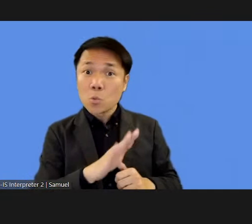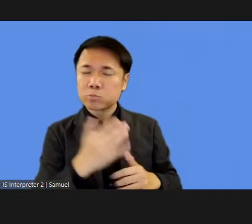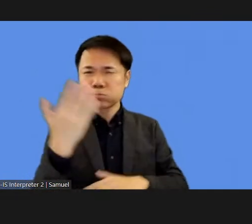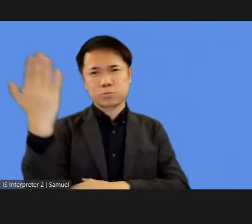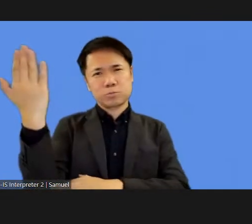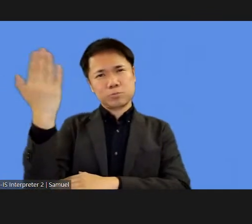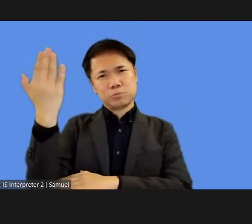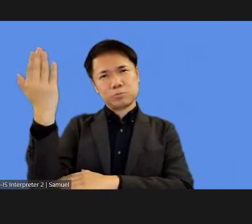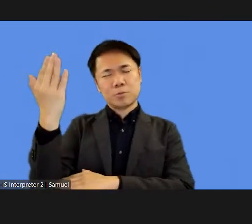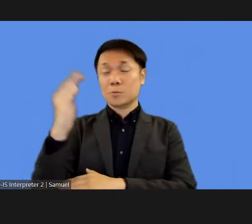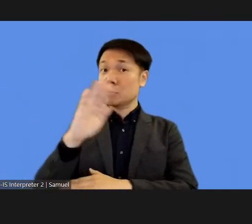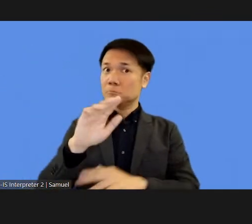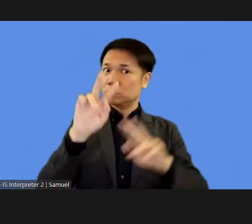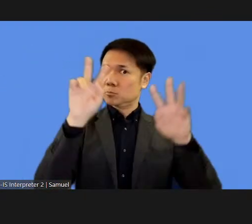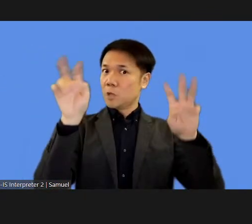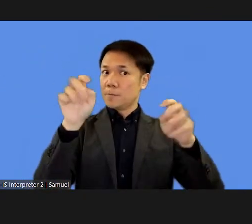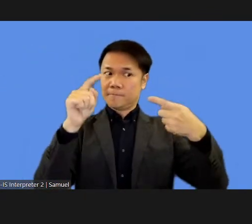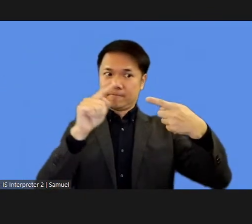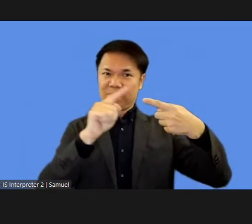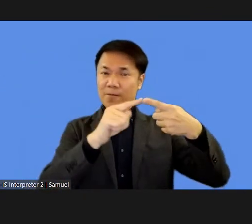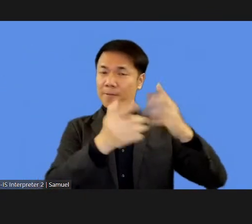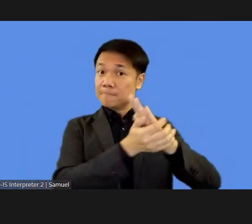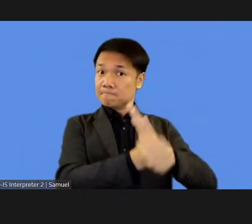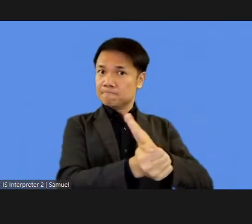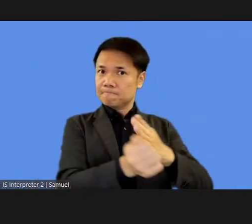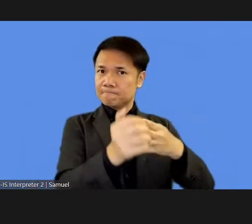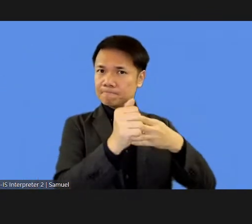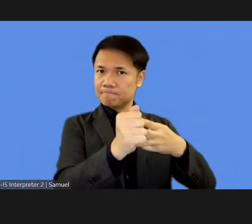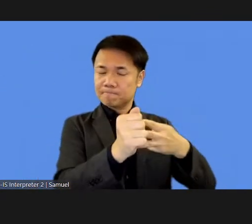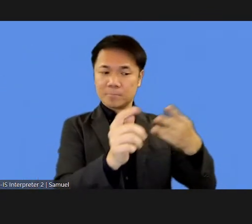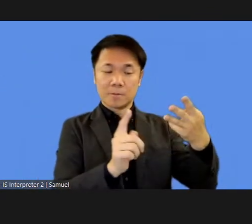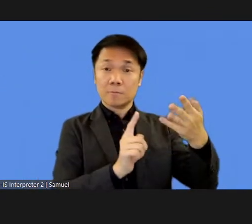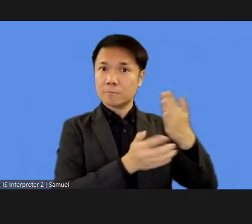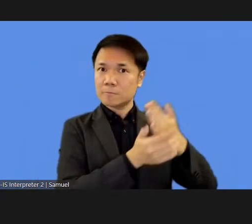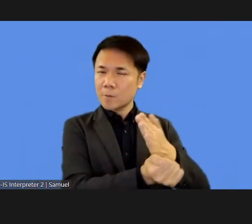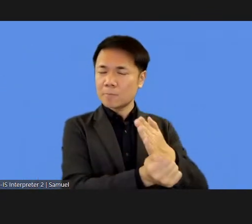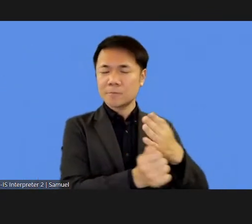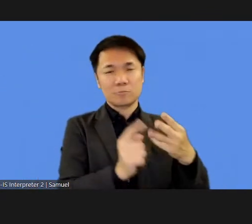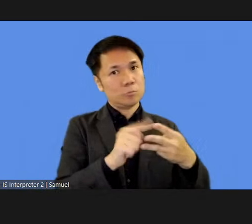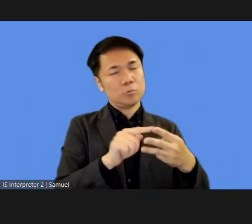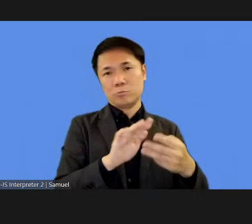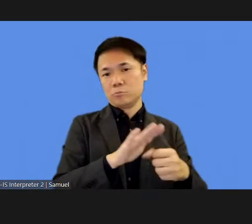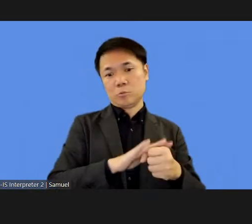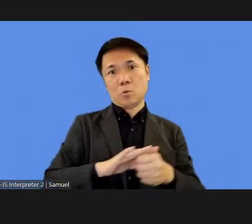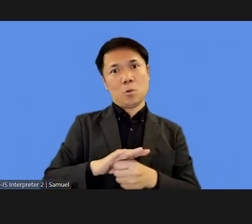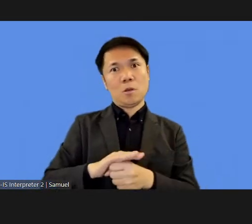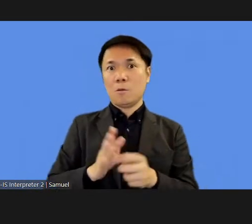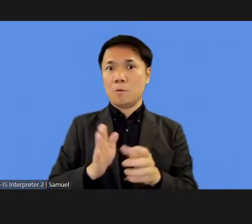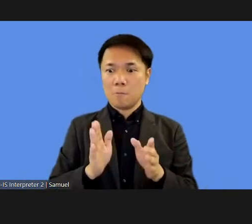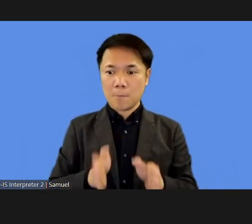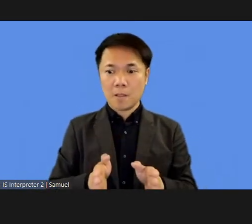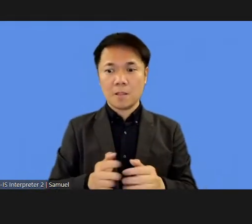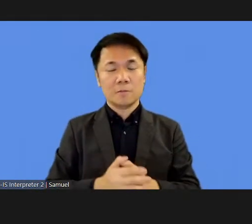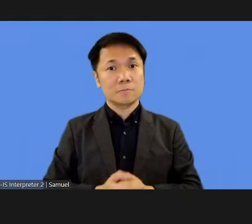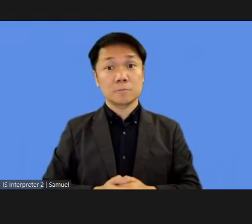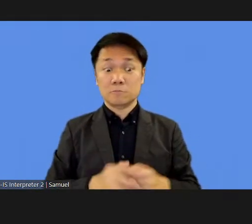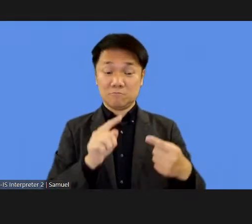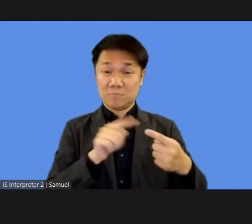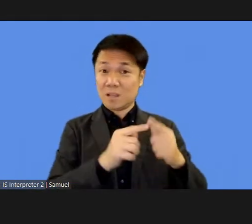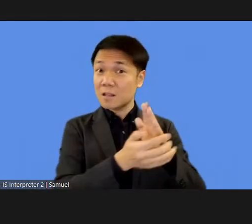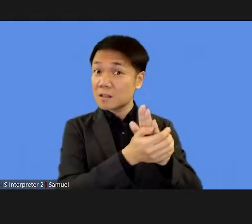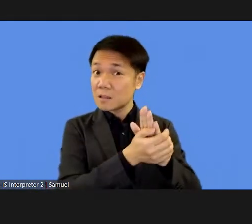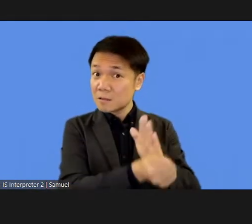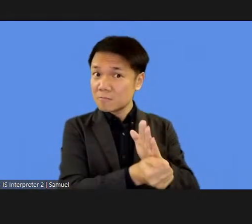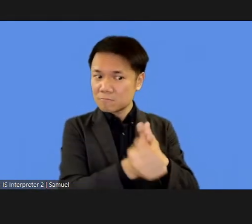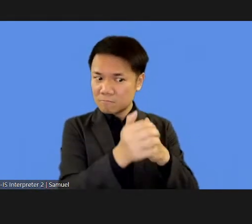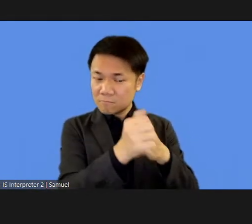aspect of leadership. I believe that leadership at the local level is very important, because the leadership will help set the vision and the direction for